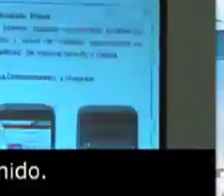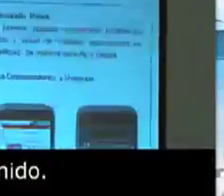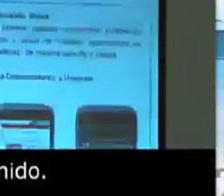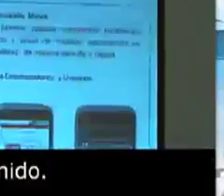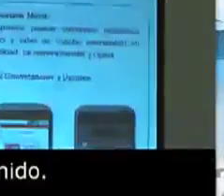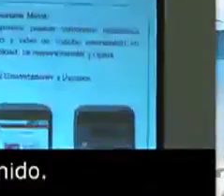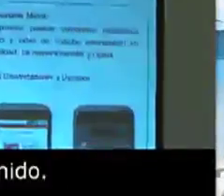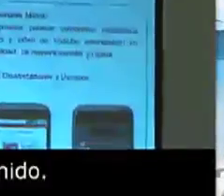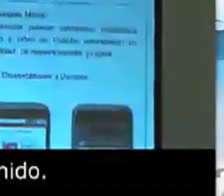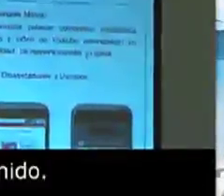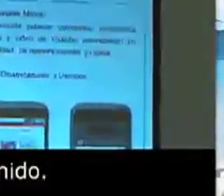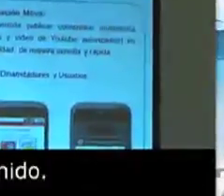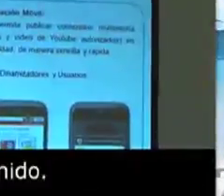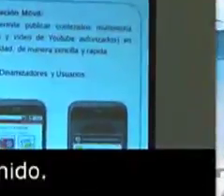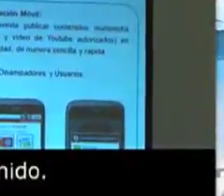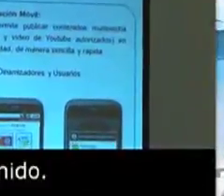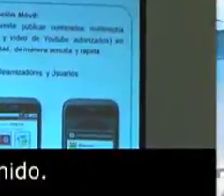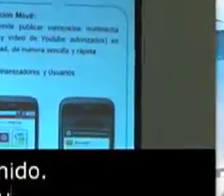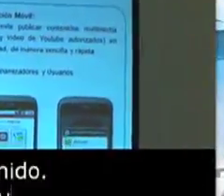Contents are updated